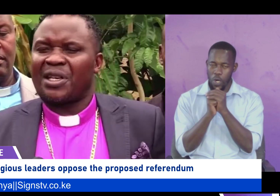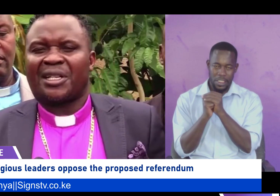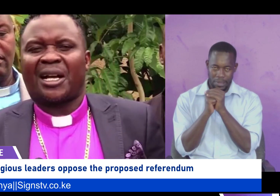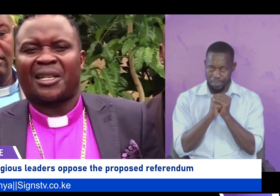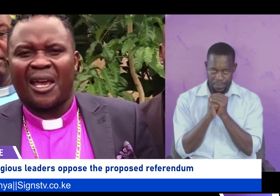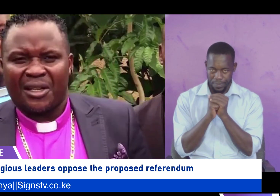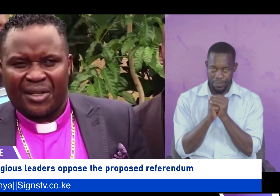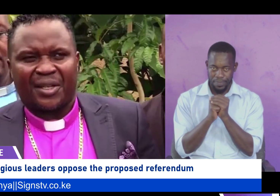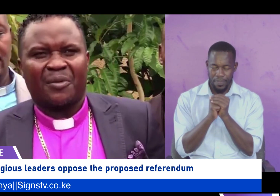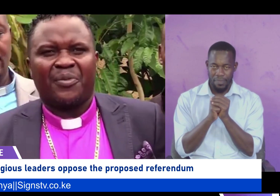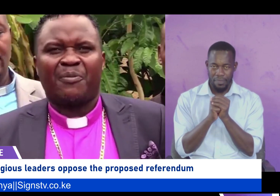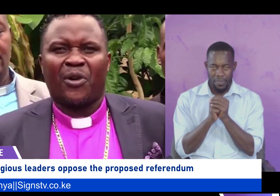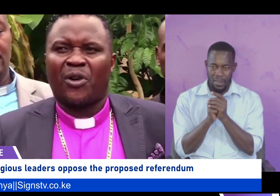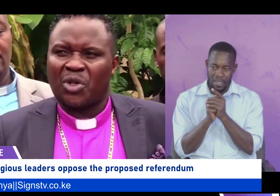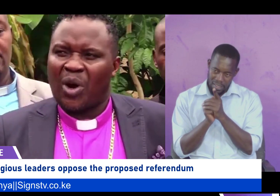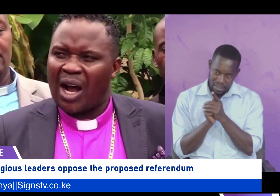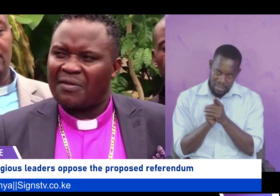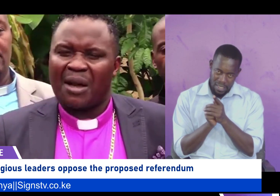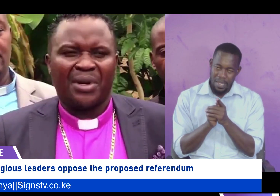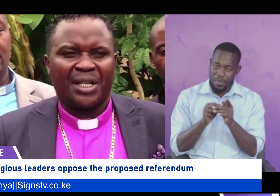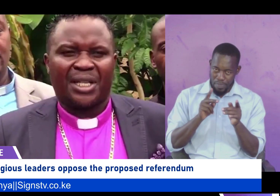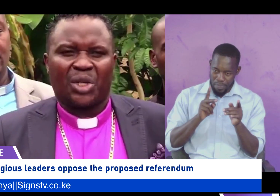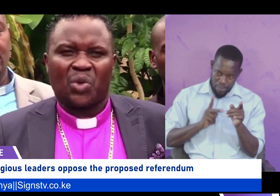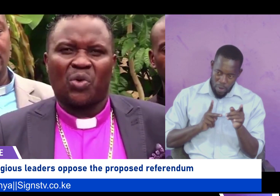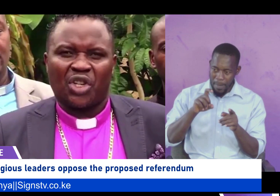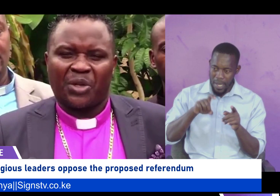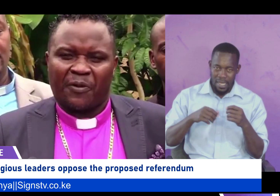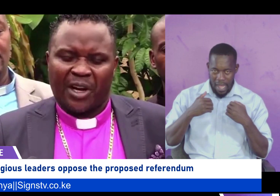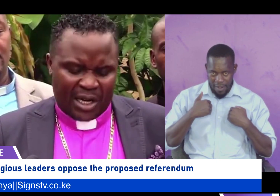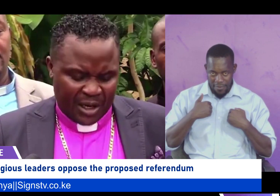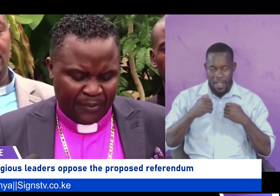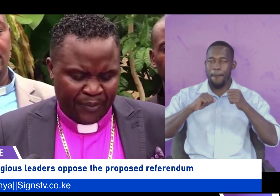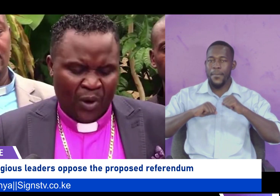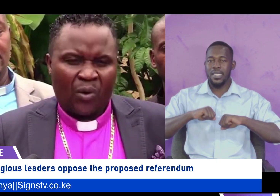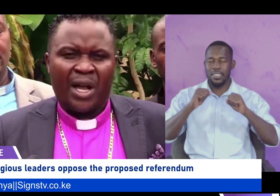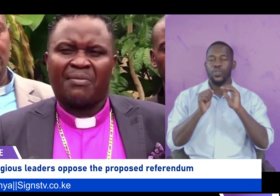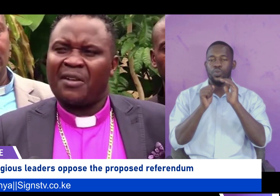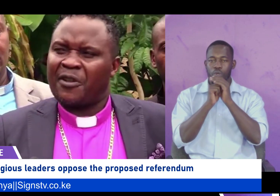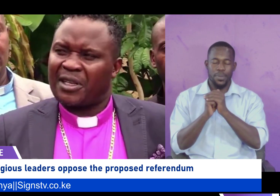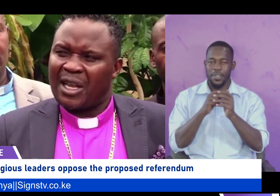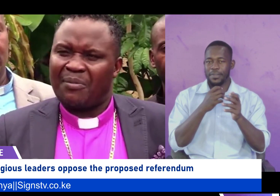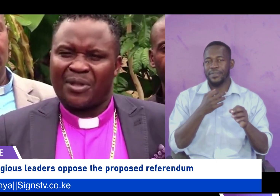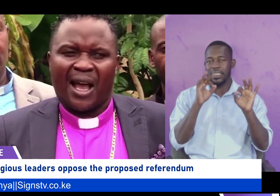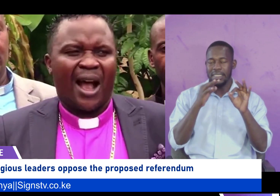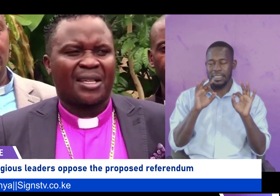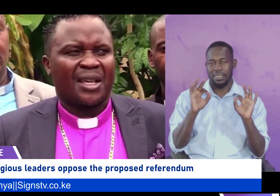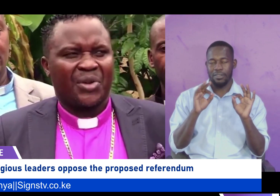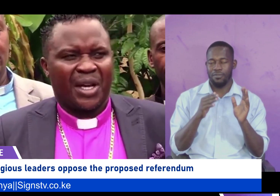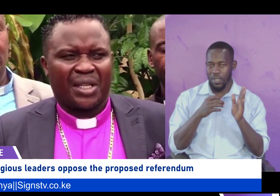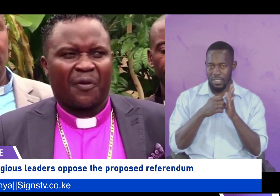it curtails people to have the ability to worship freely, whereby, for example, they are asking you that if